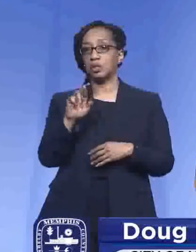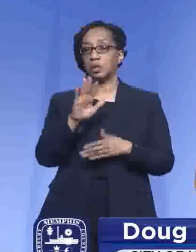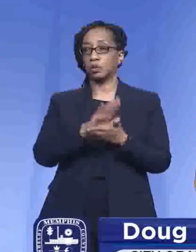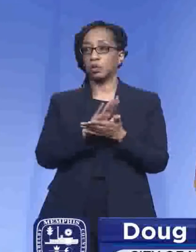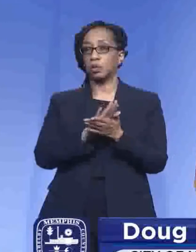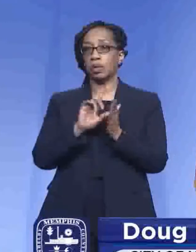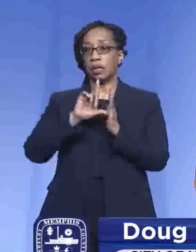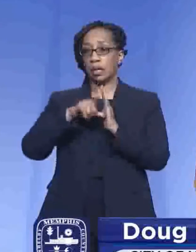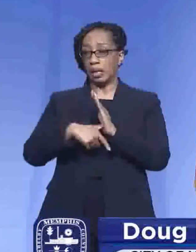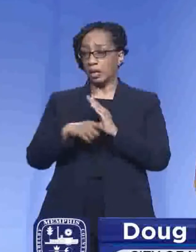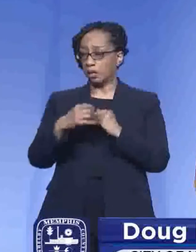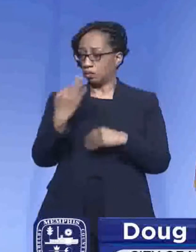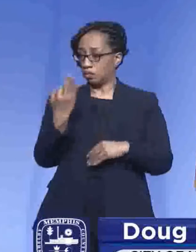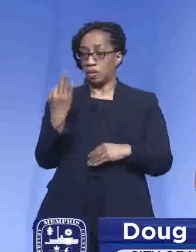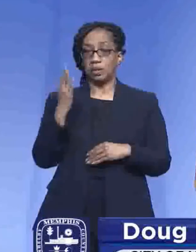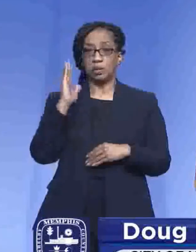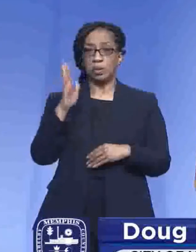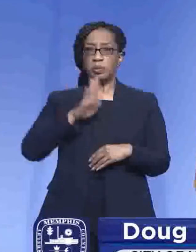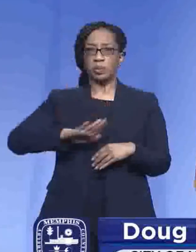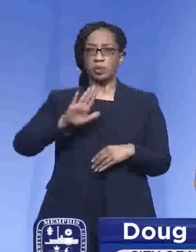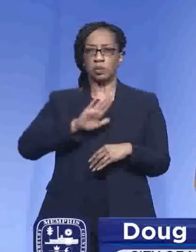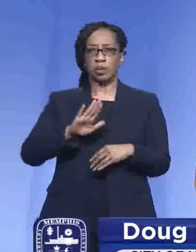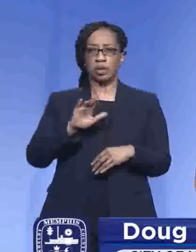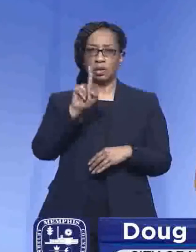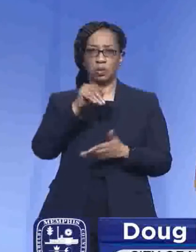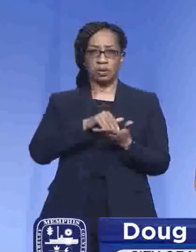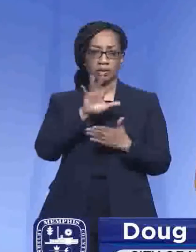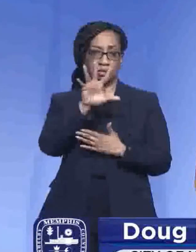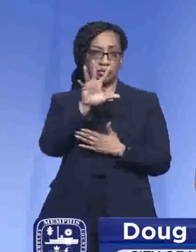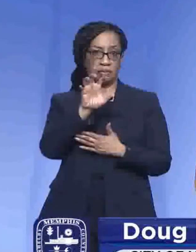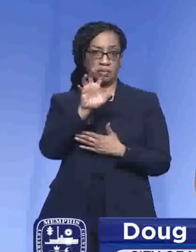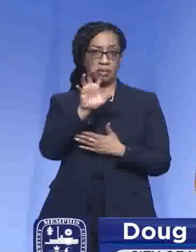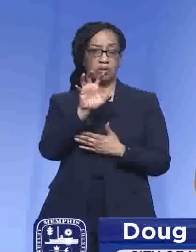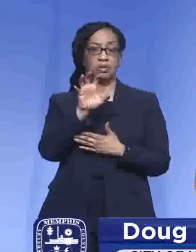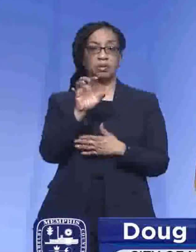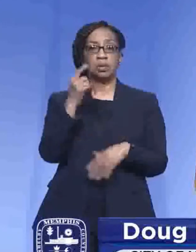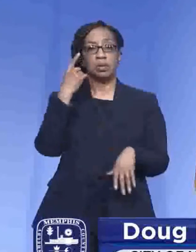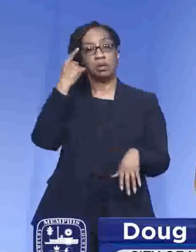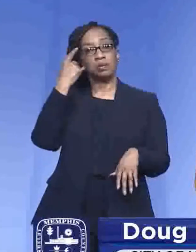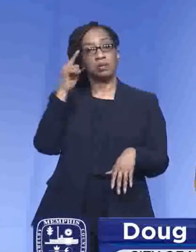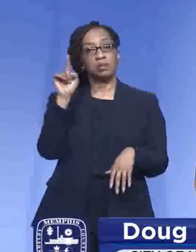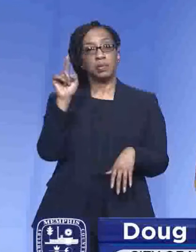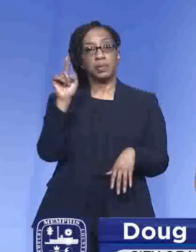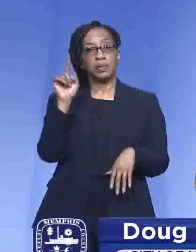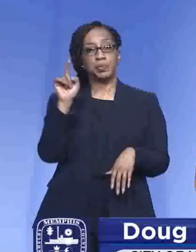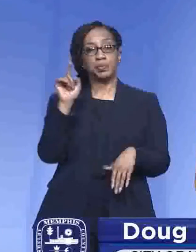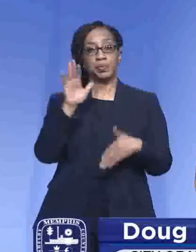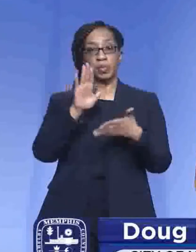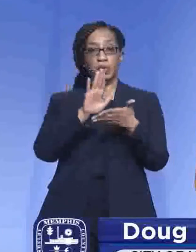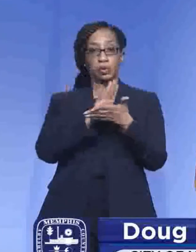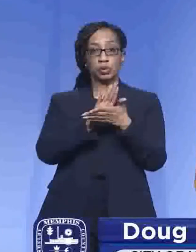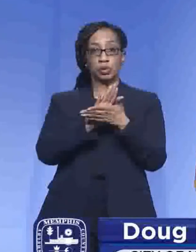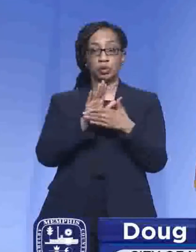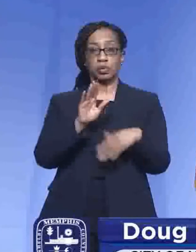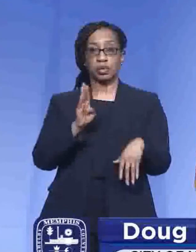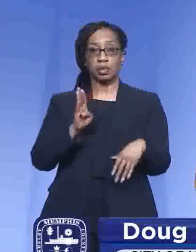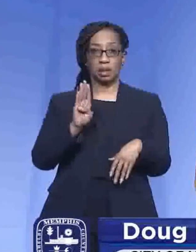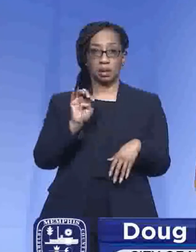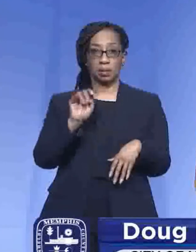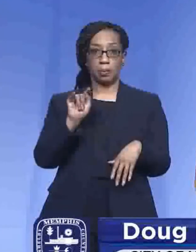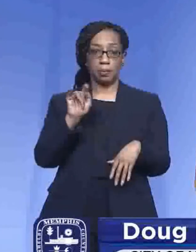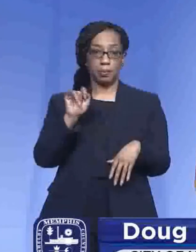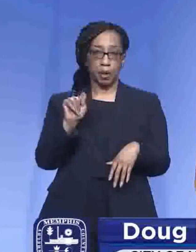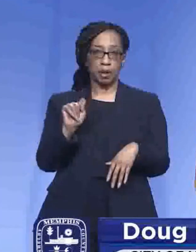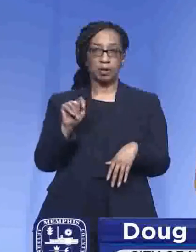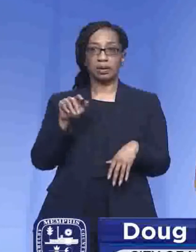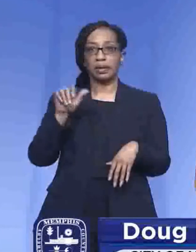Friday, we'll be providing approximately 1,500 vaccinations for the schools in the Bartlett area and the